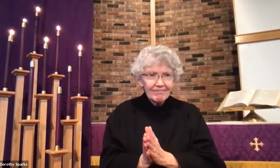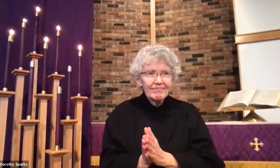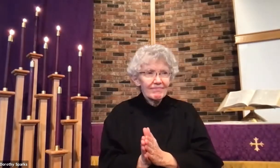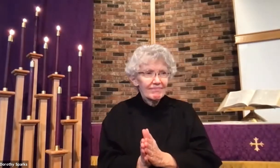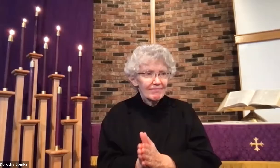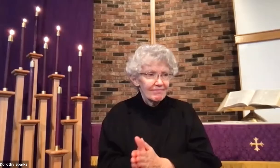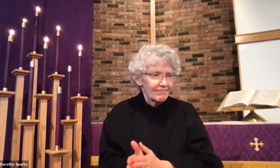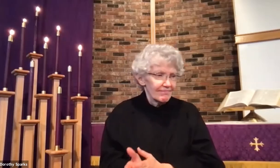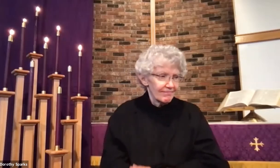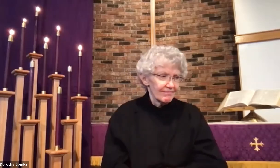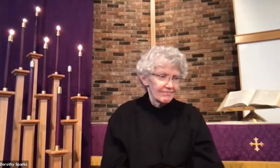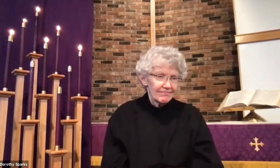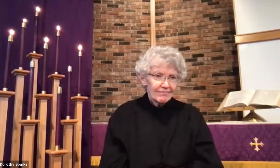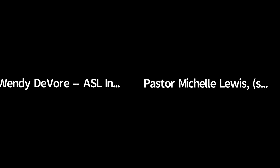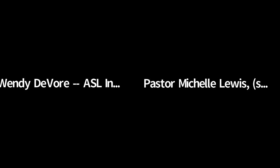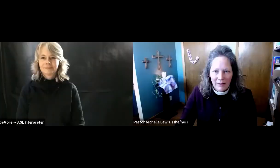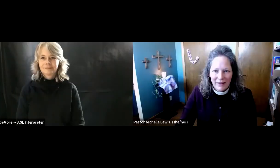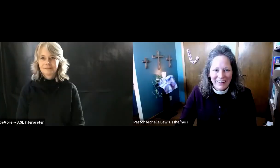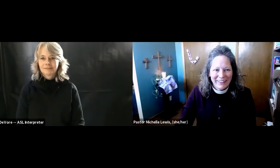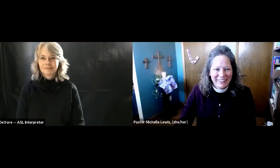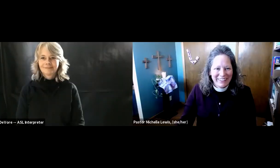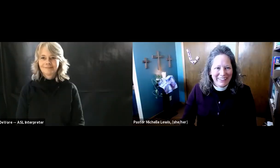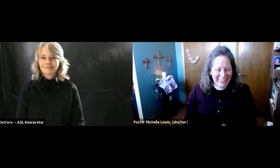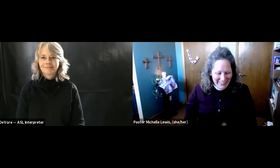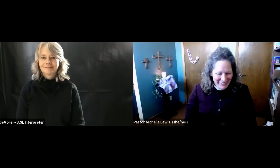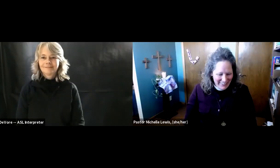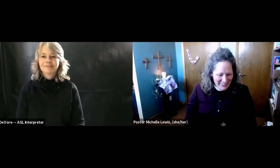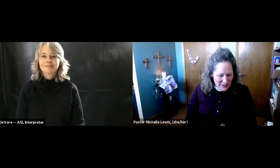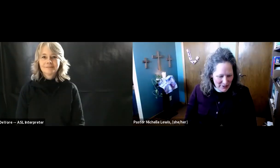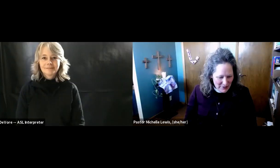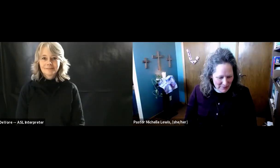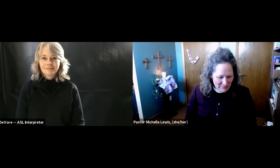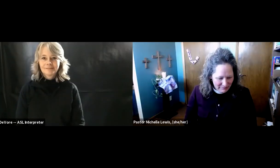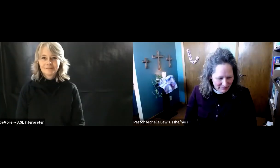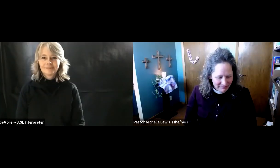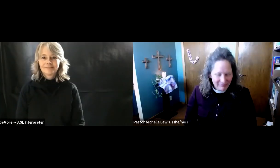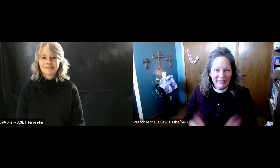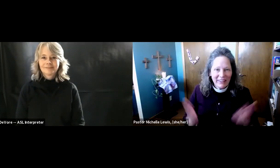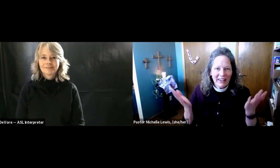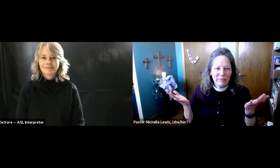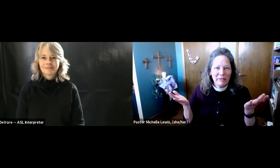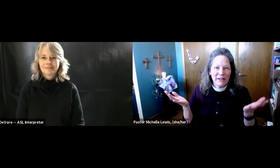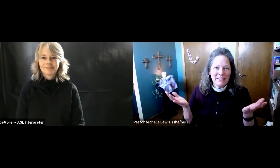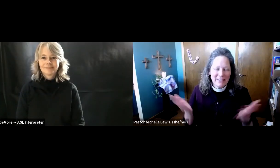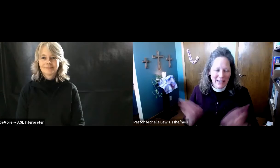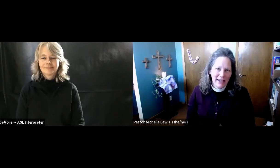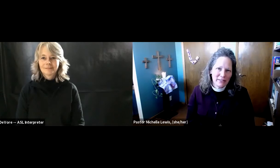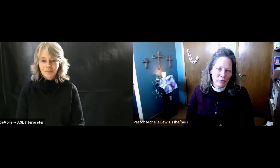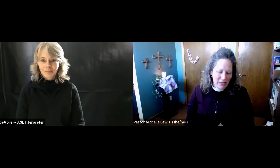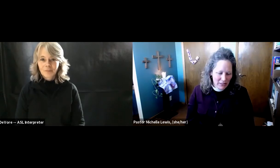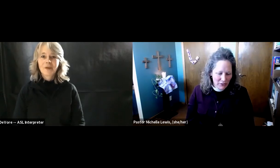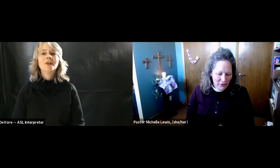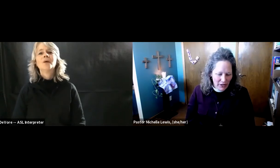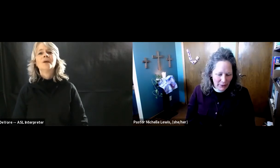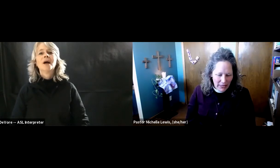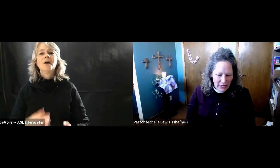Amen. Amen. My friends, as